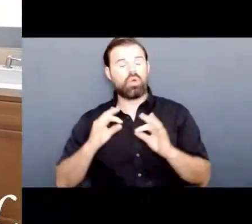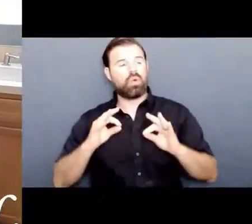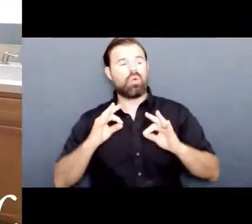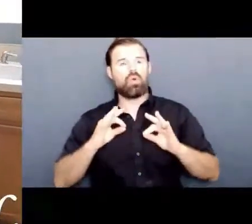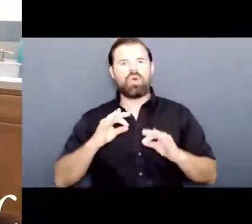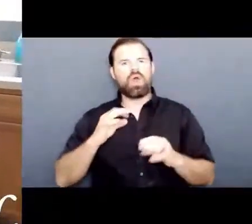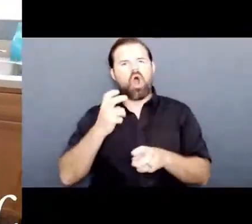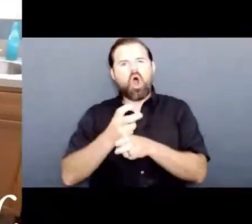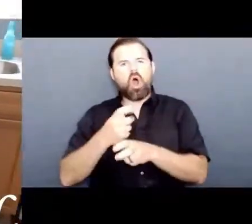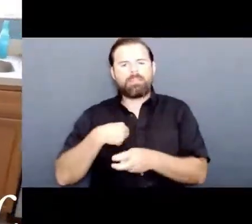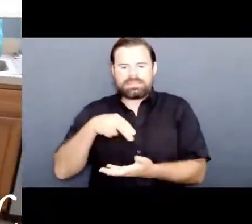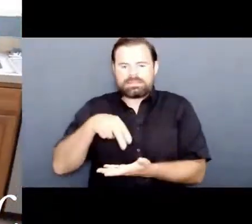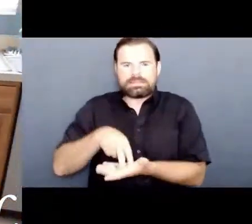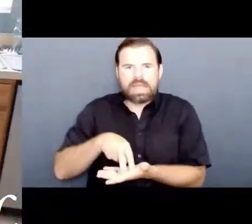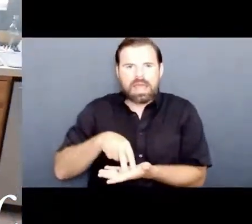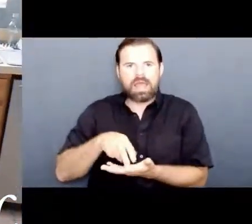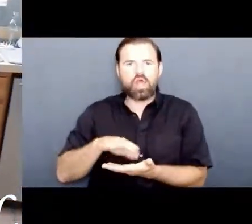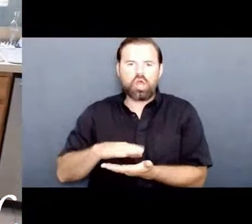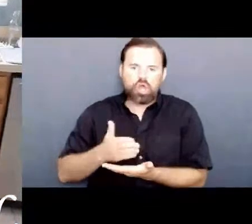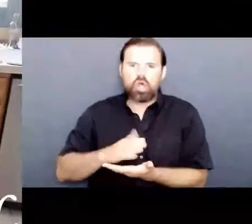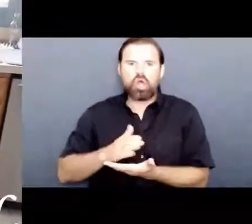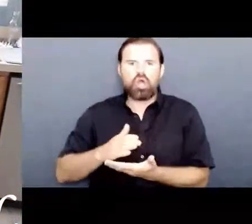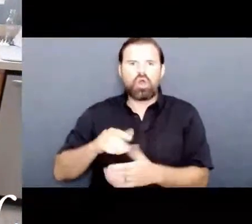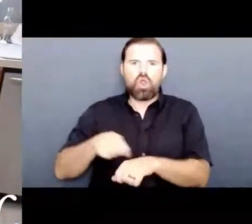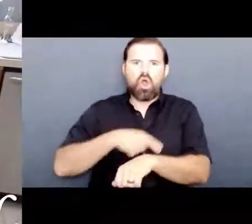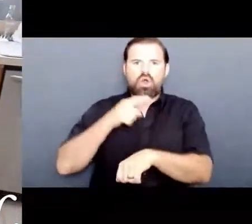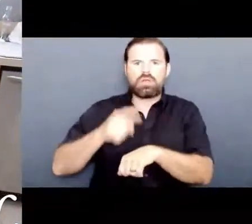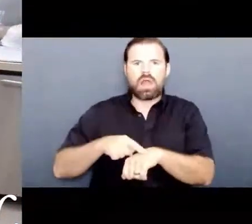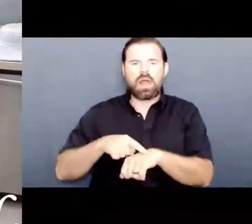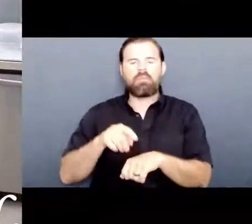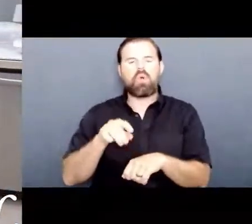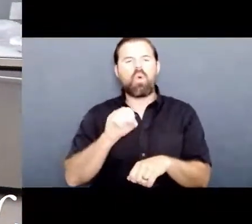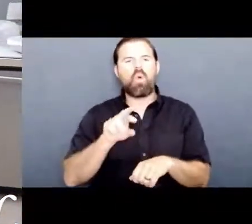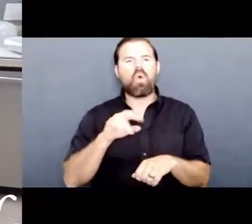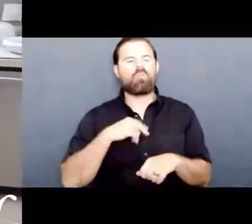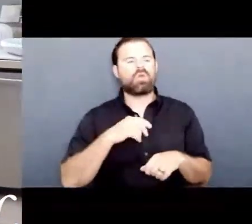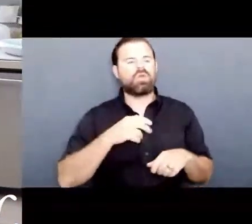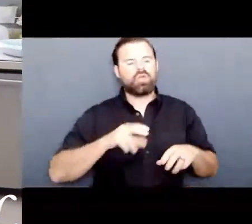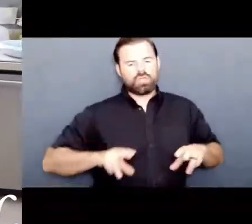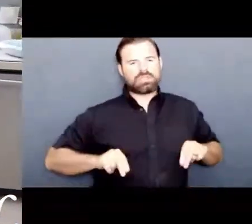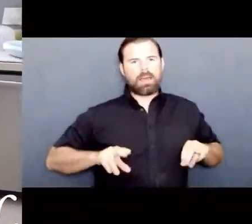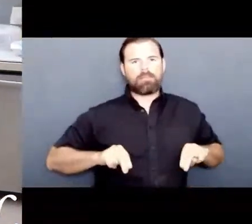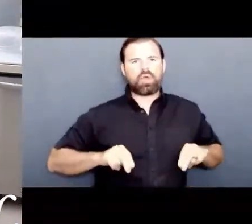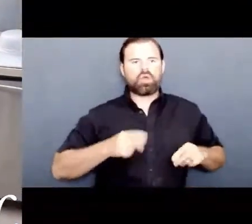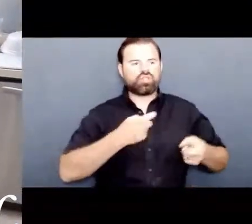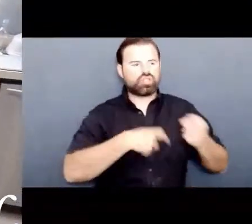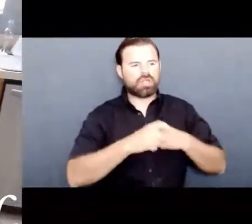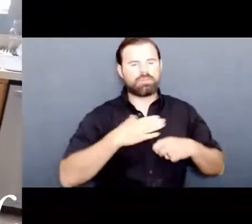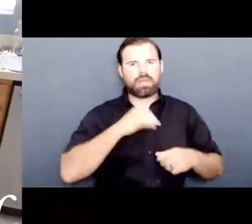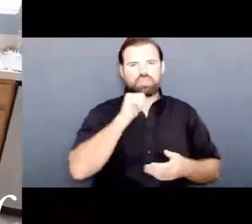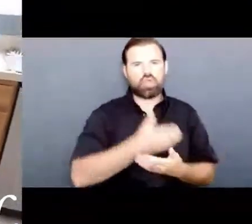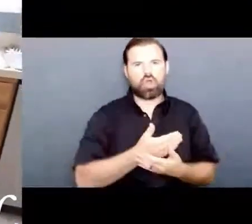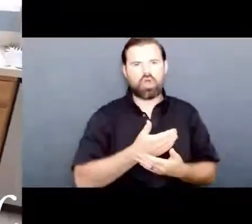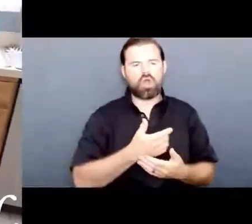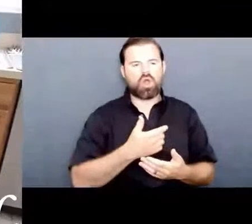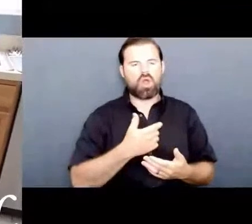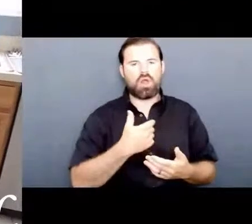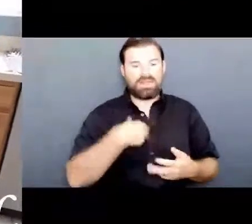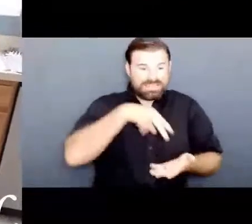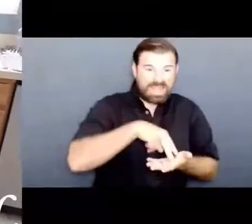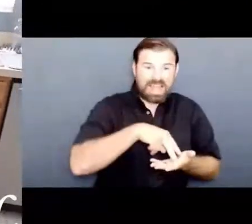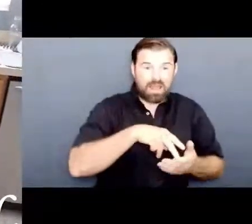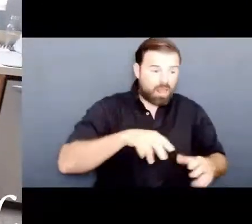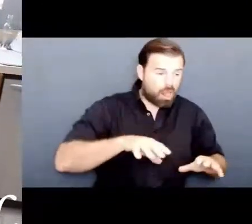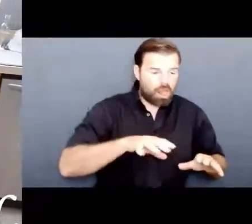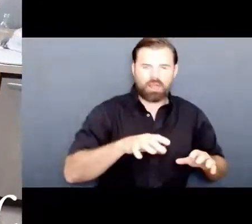me to stand in one spot for a long time. Or if I'm at the changing table, changing Chloe Ann's diaper, I'll sit down. And